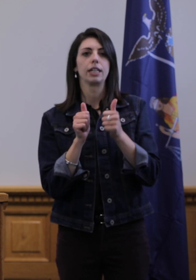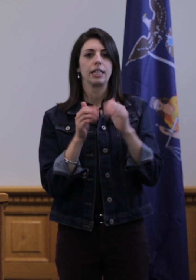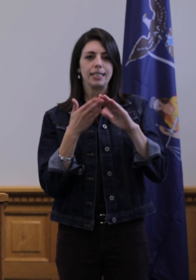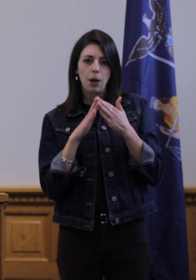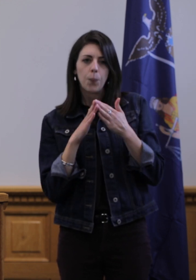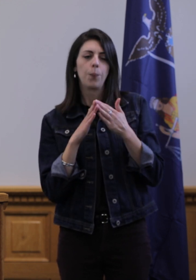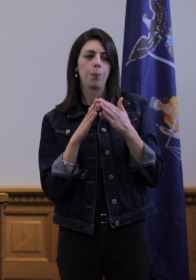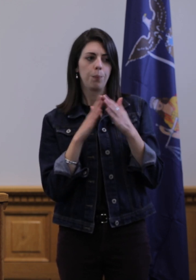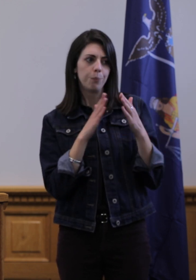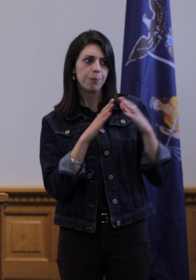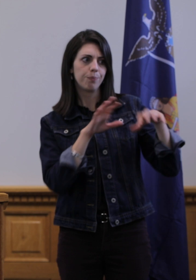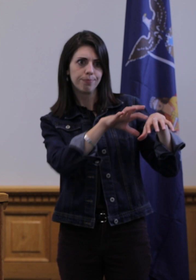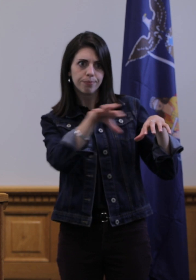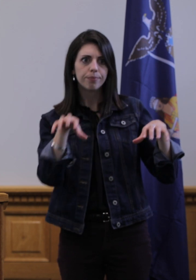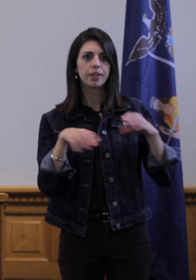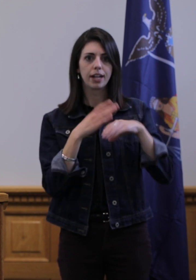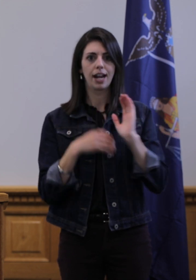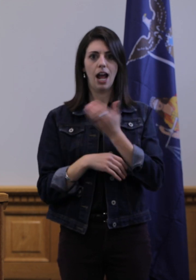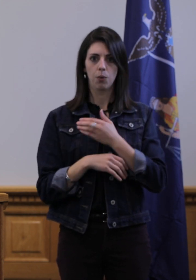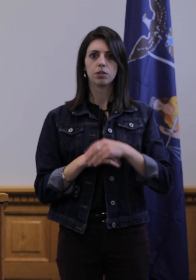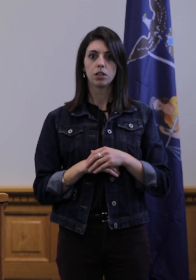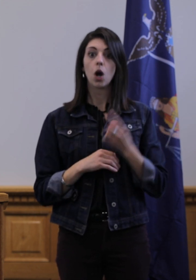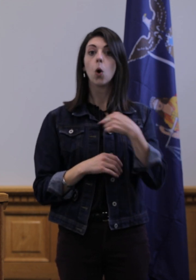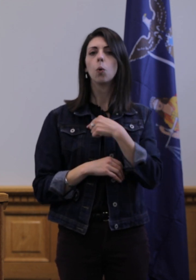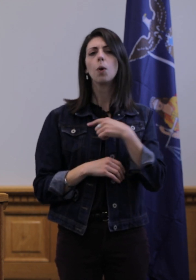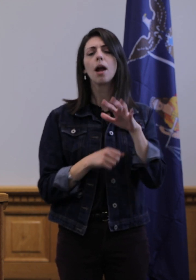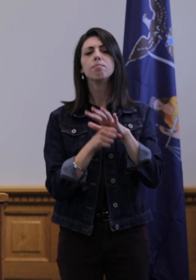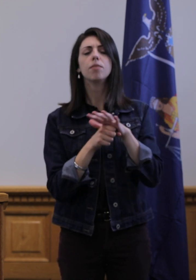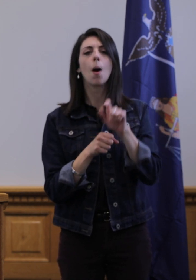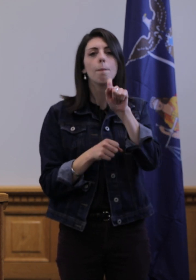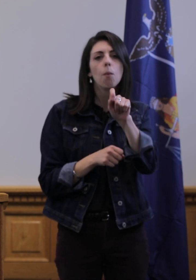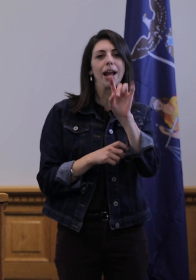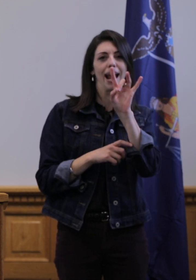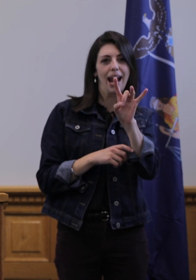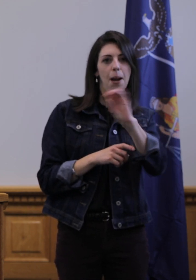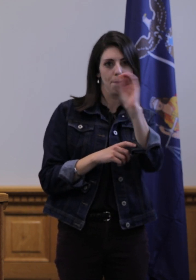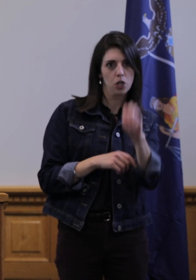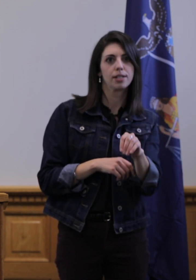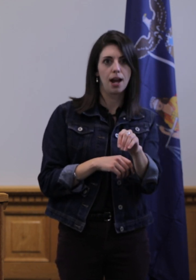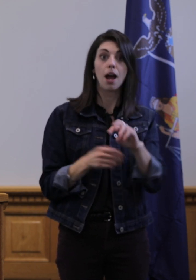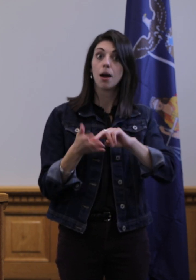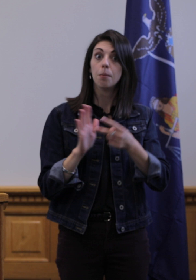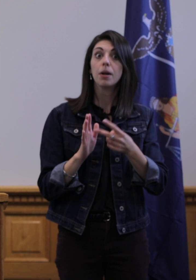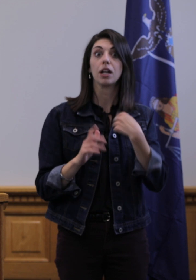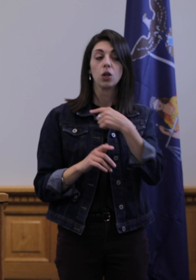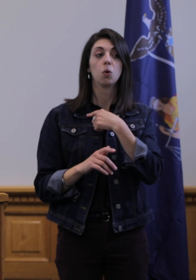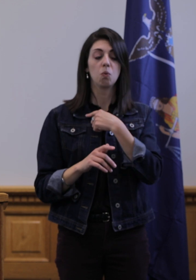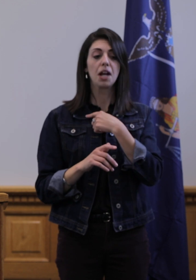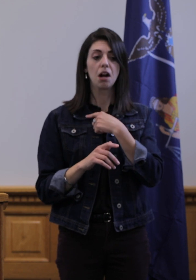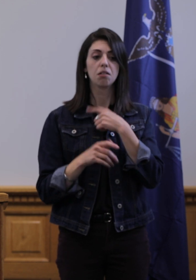Our overall infection rate remains low at about 0.8%. Showing we are doing a good job of containing the spread of the